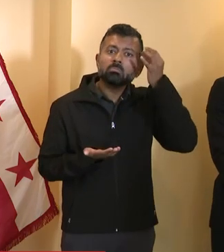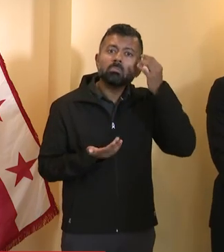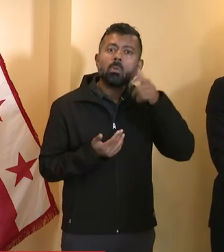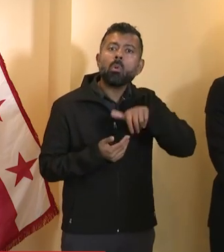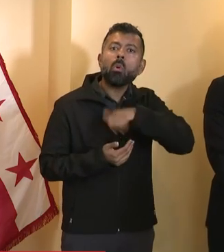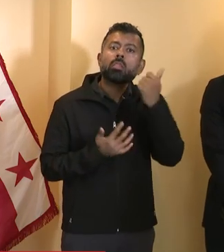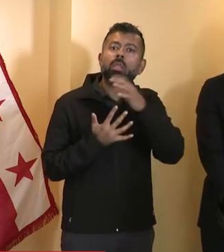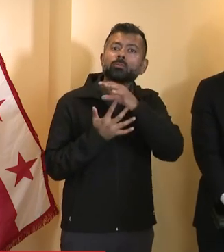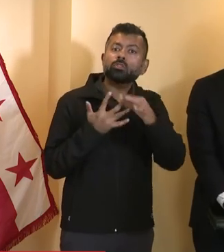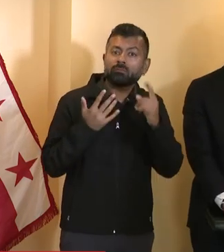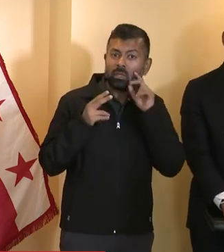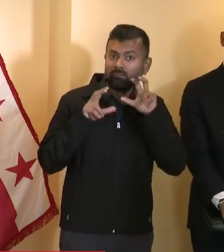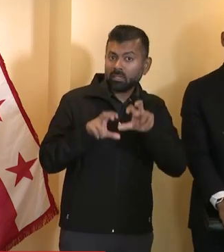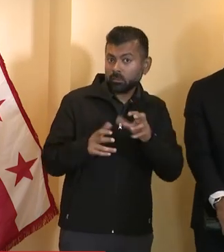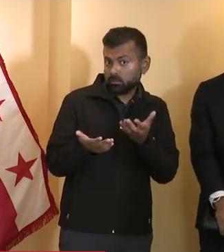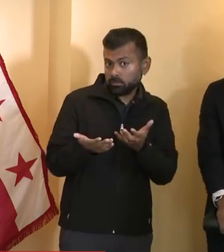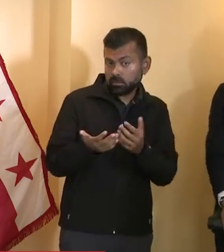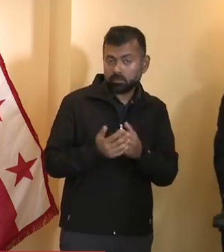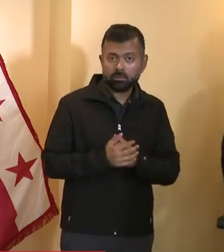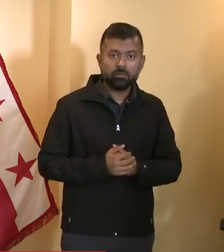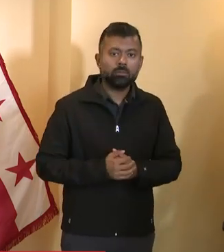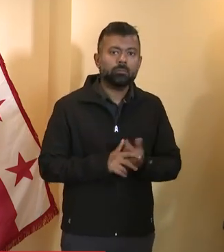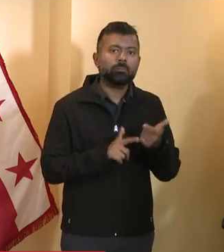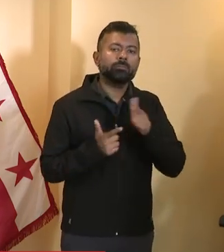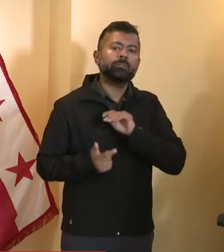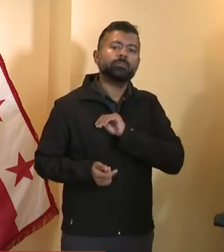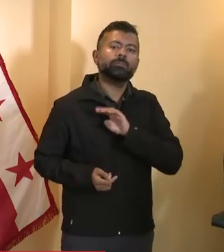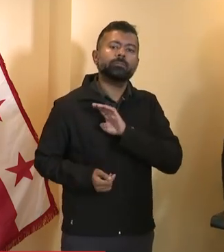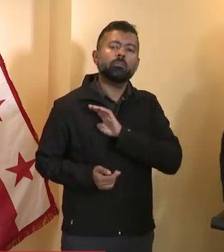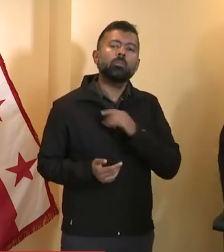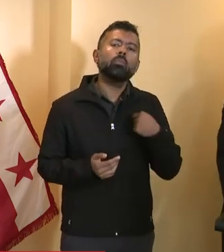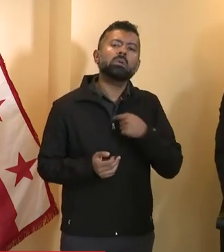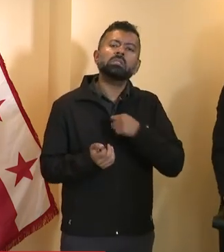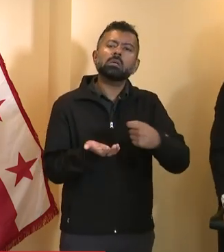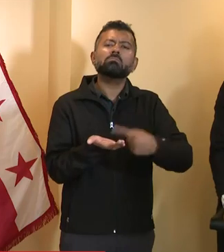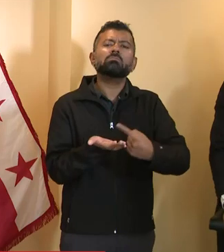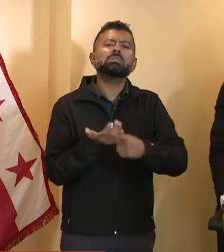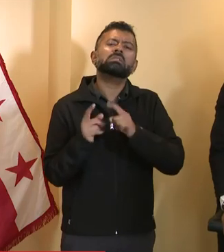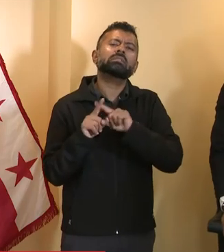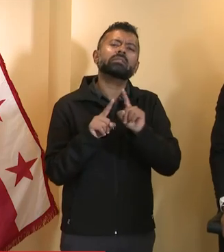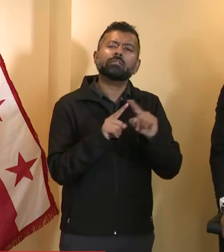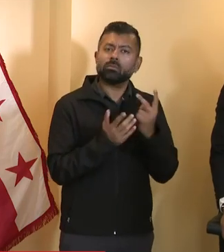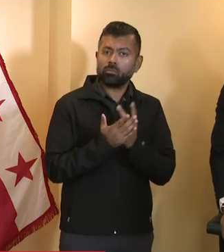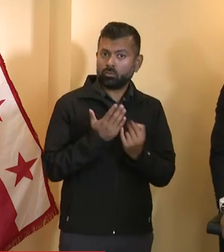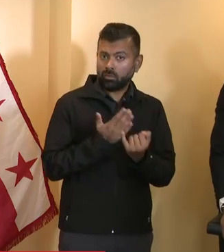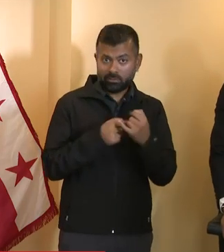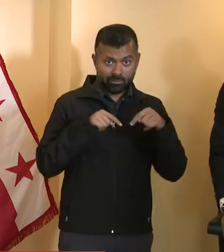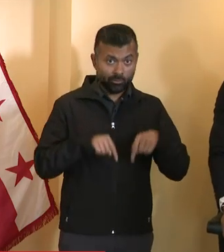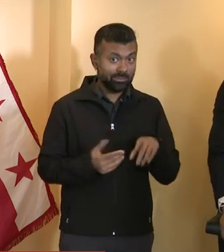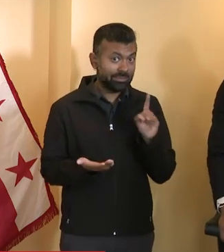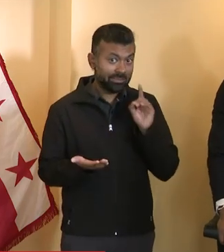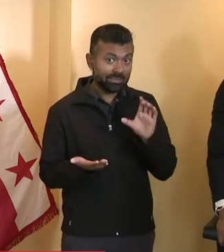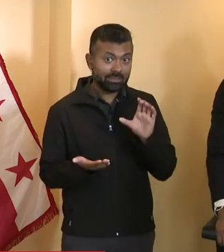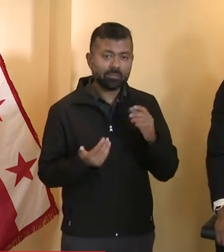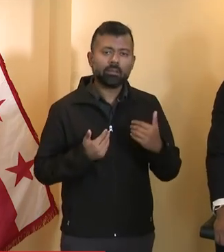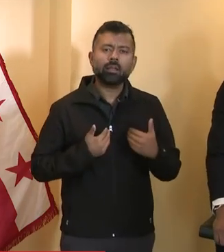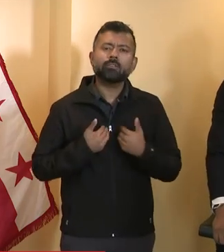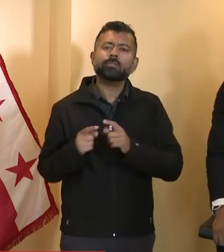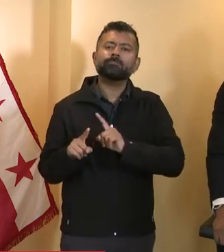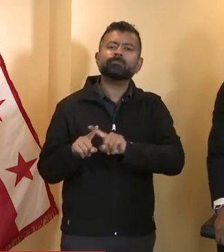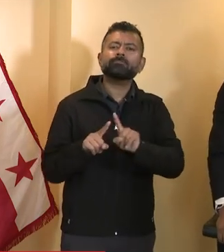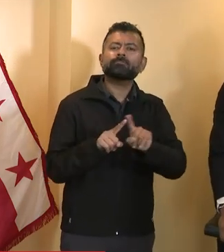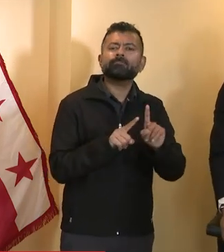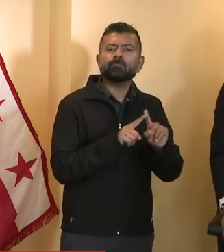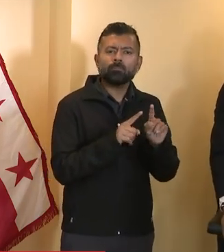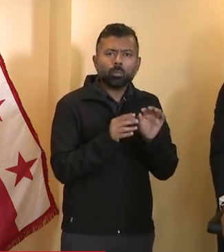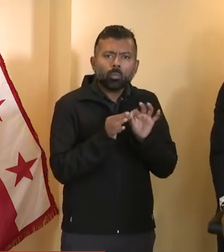buck? Well, we can look at a lot of our projects around the city and see that they had anchors, just like St. Elizabeth's.